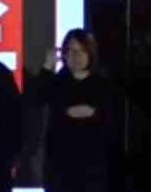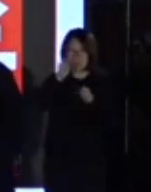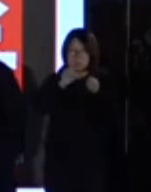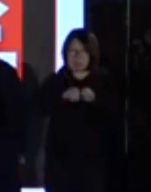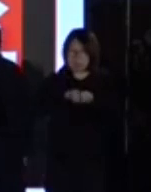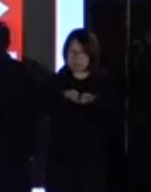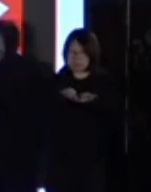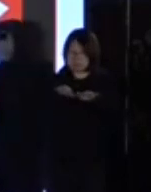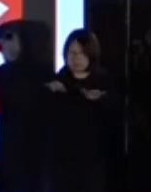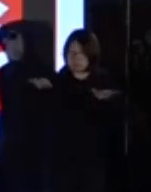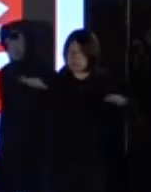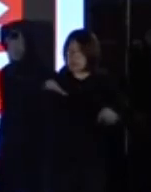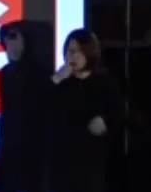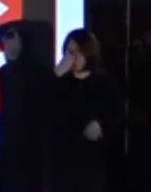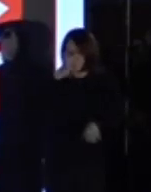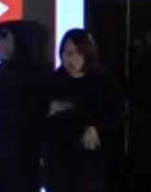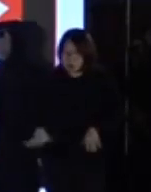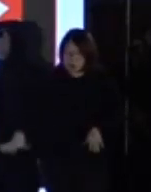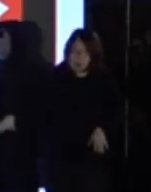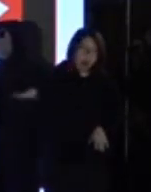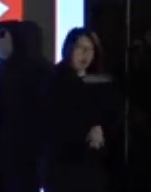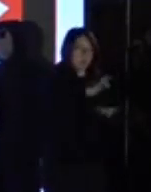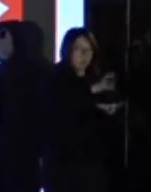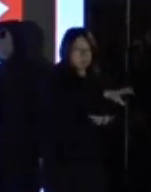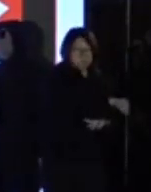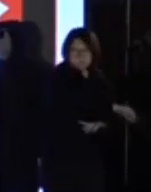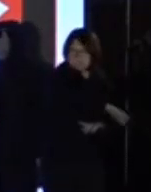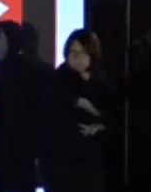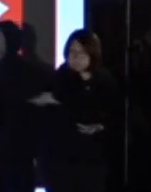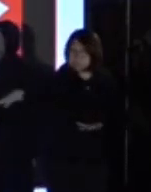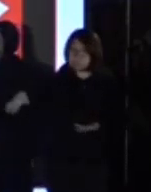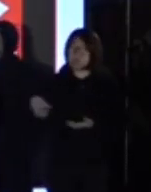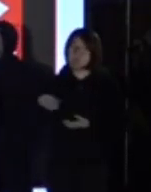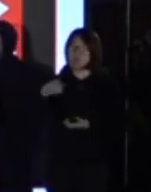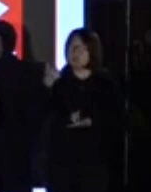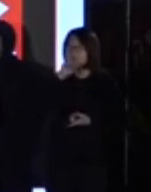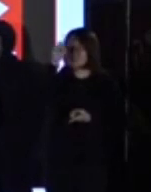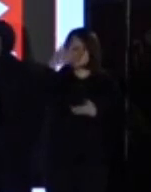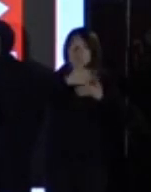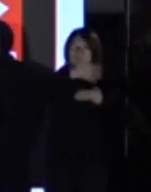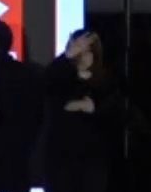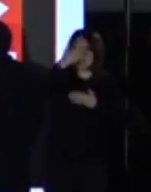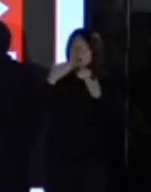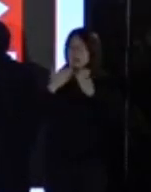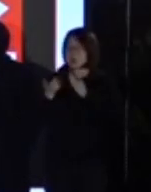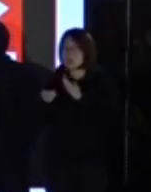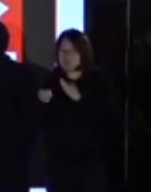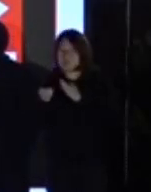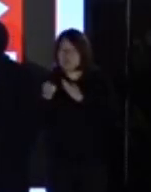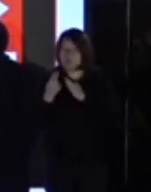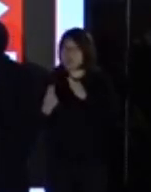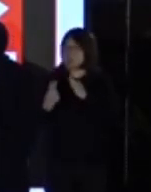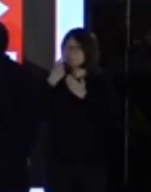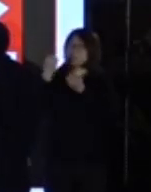the districts which respondents had directly or indirectly inhaled tear gas particles and whether the inhalation